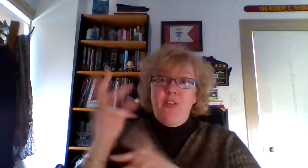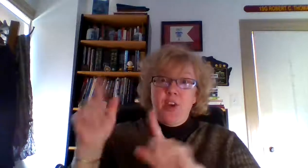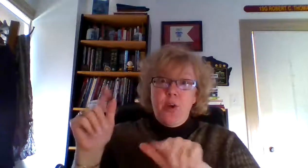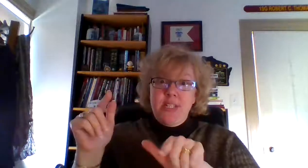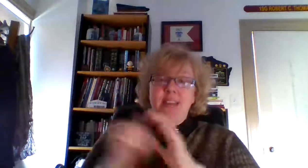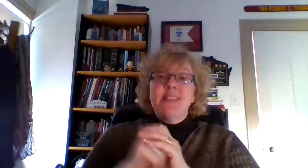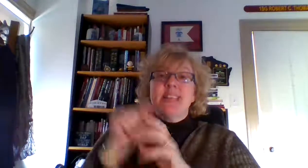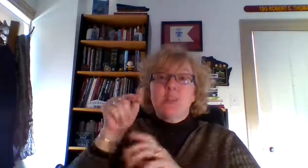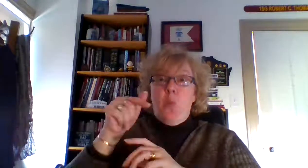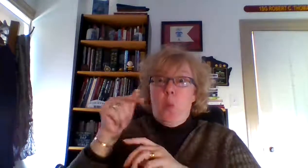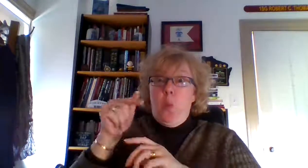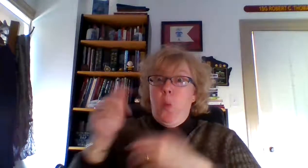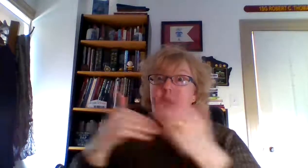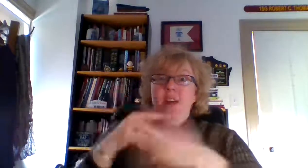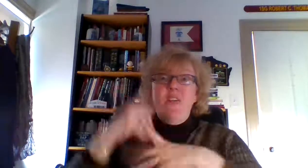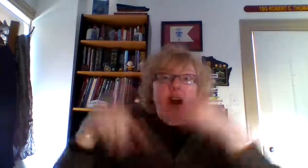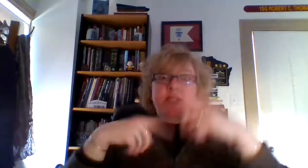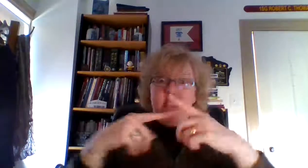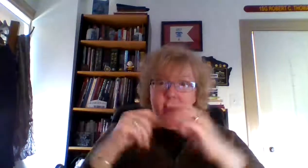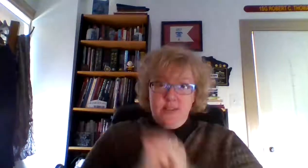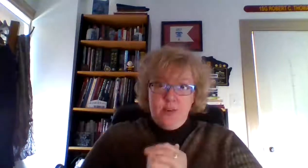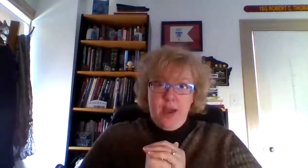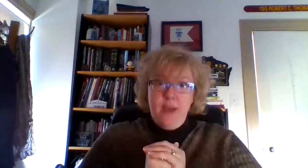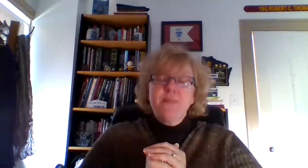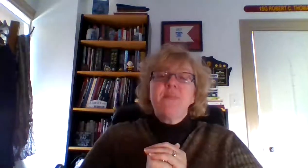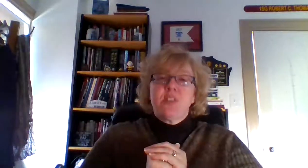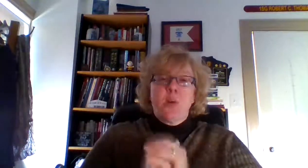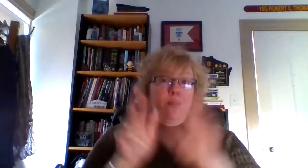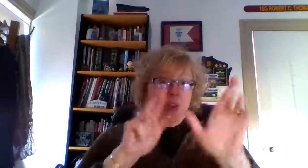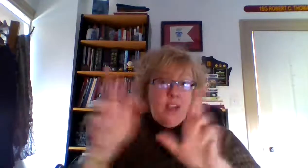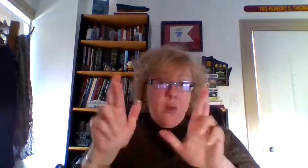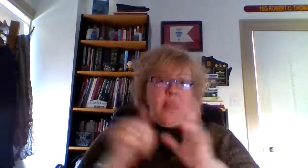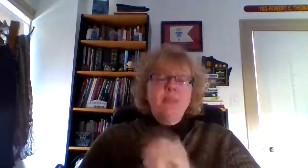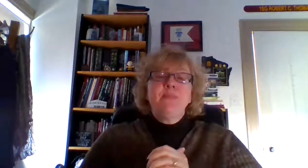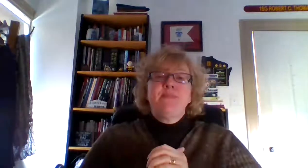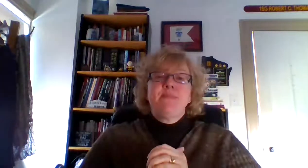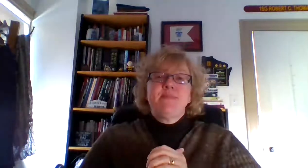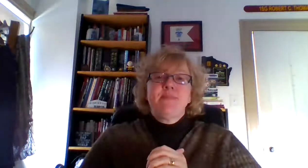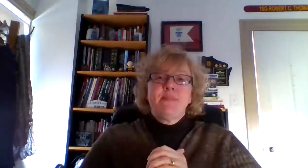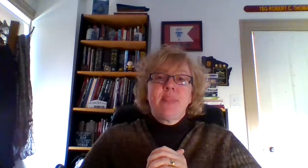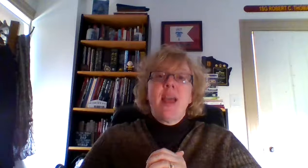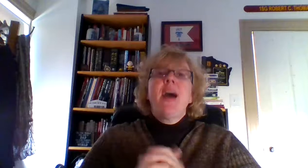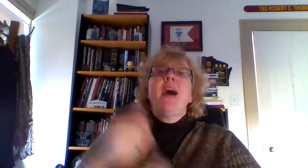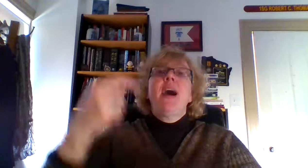your attendance is whatever I've signed, okay? So, you guys ready?